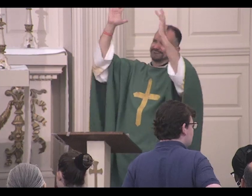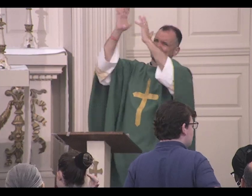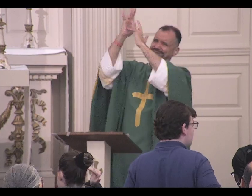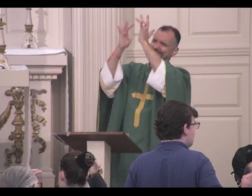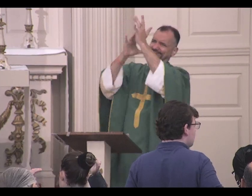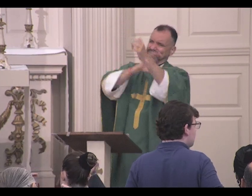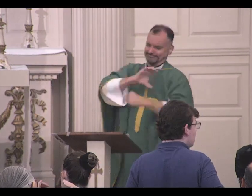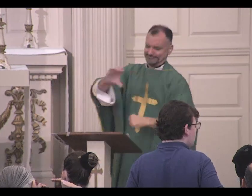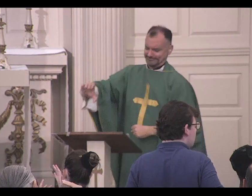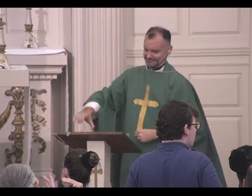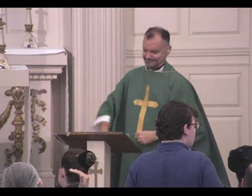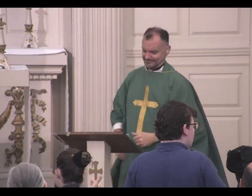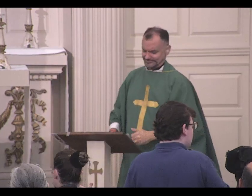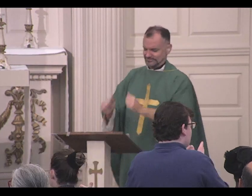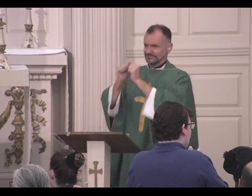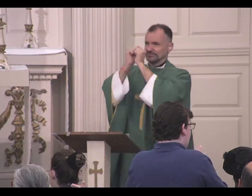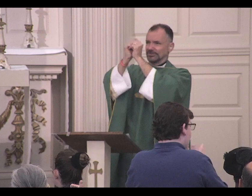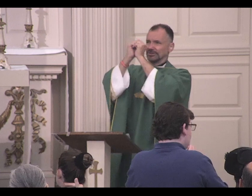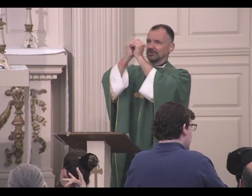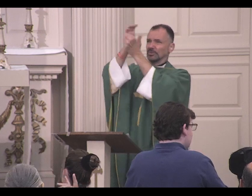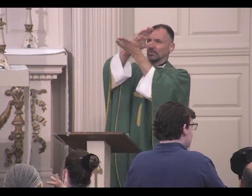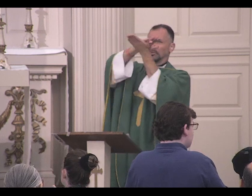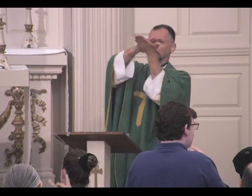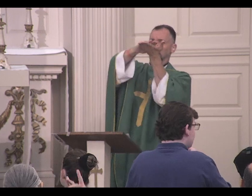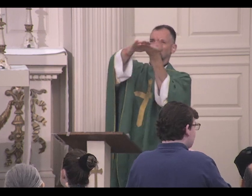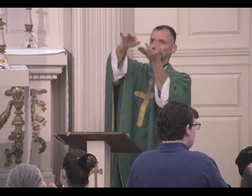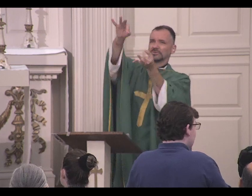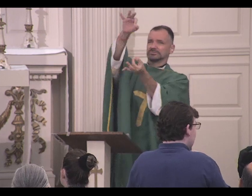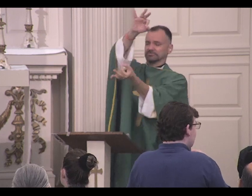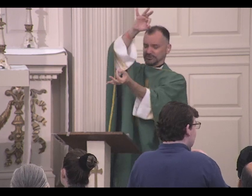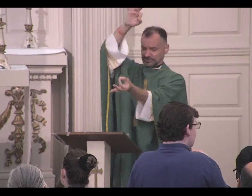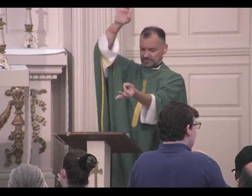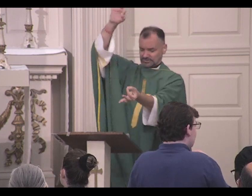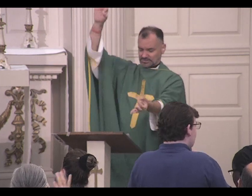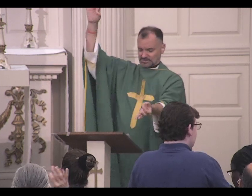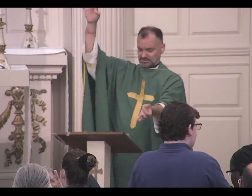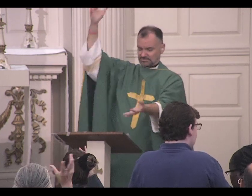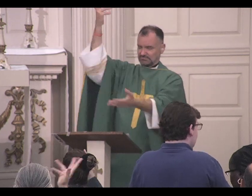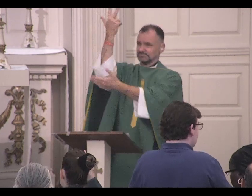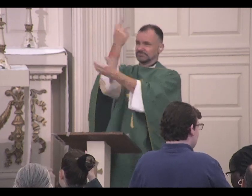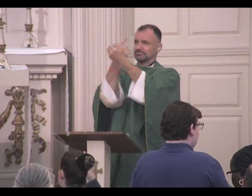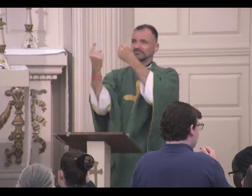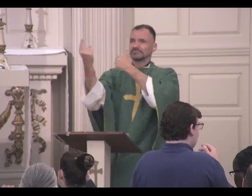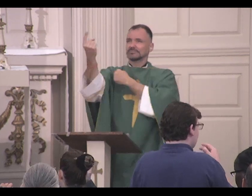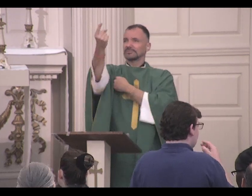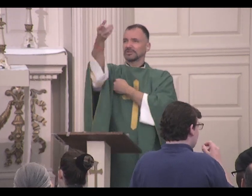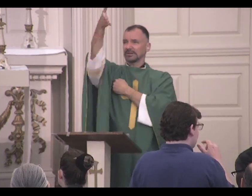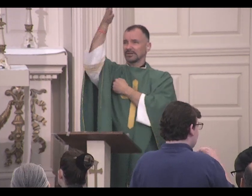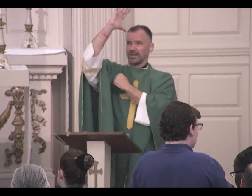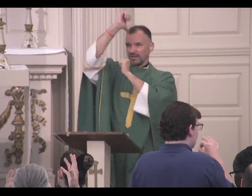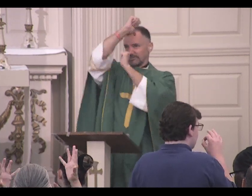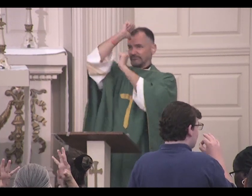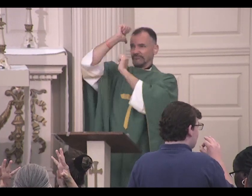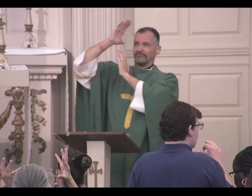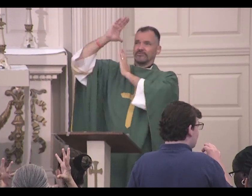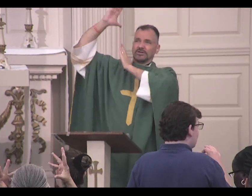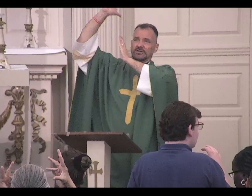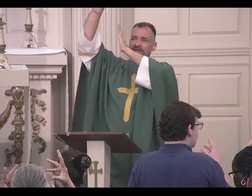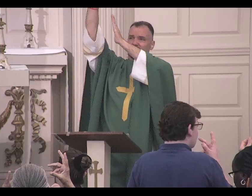Christ, with the Holy Spirit, in the glory of God the